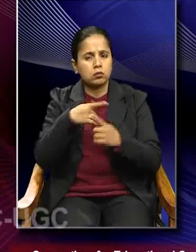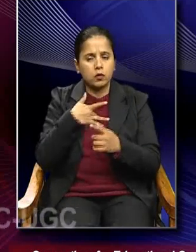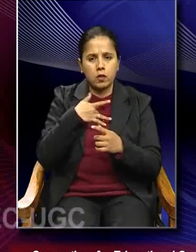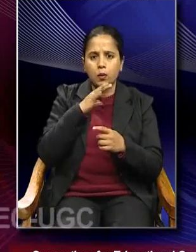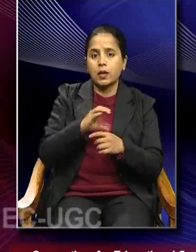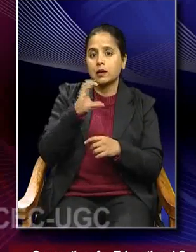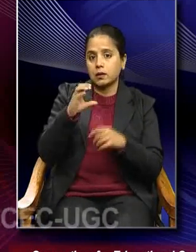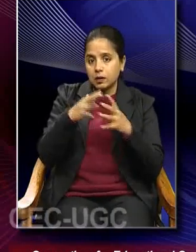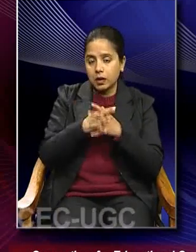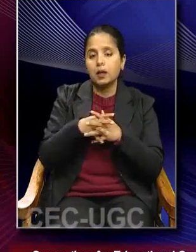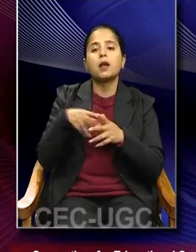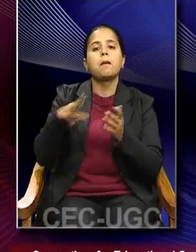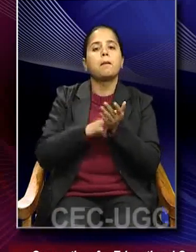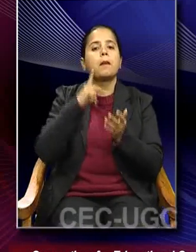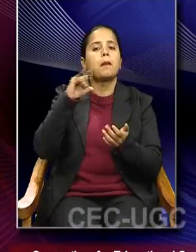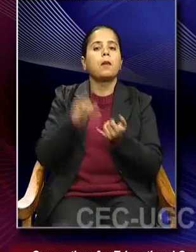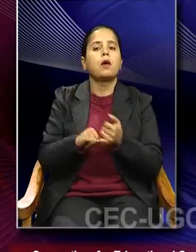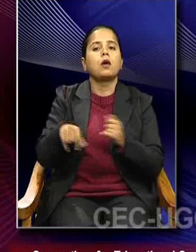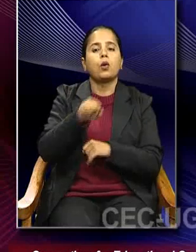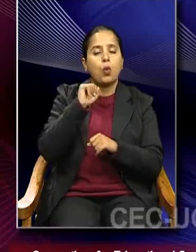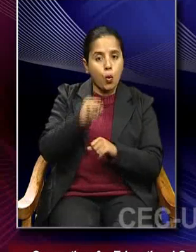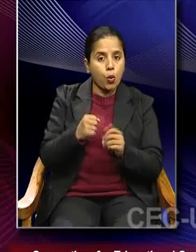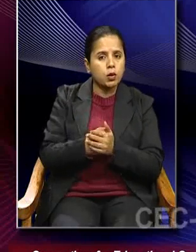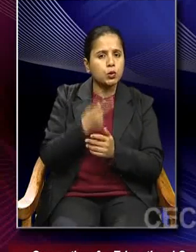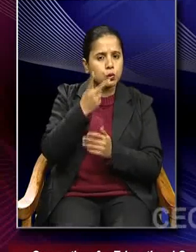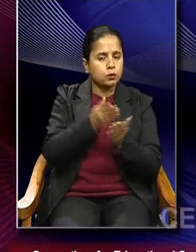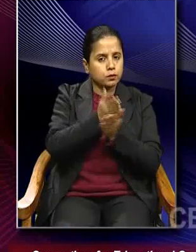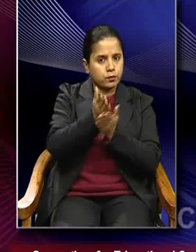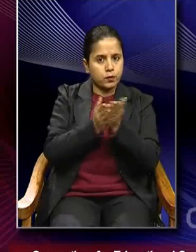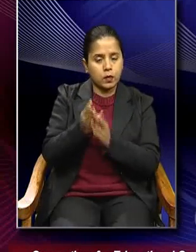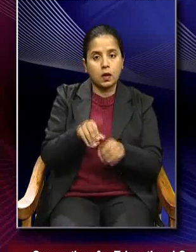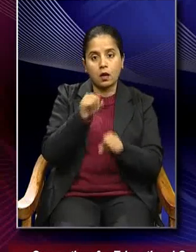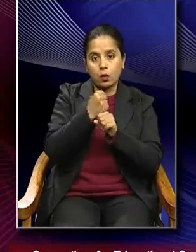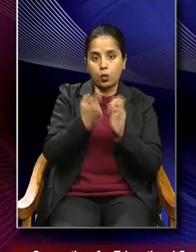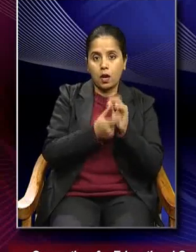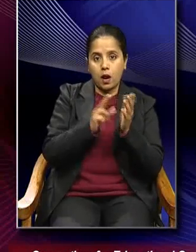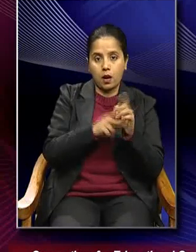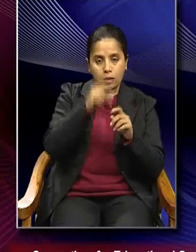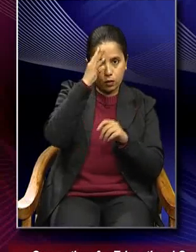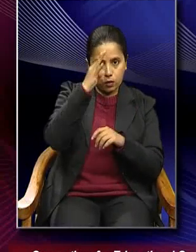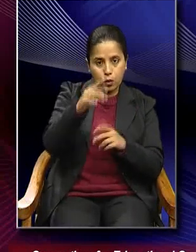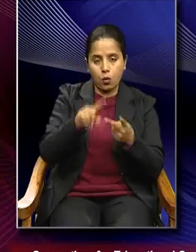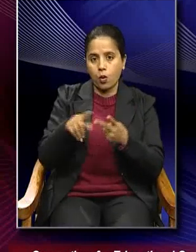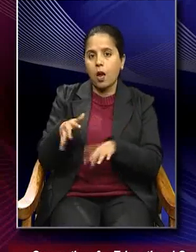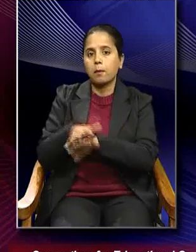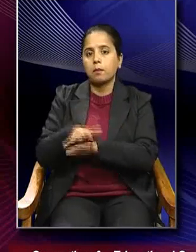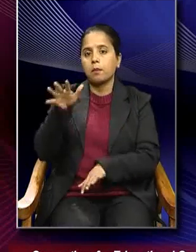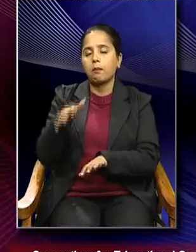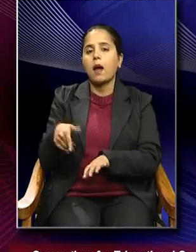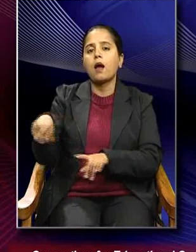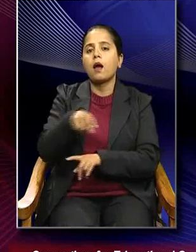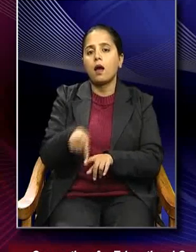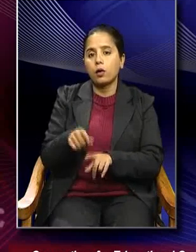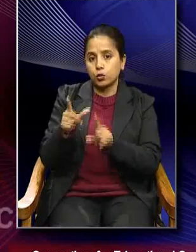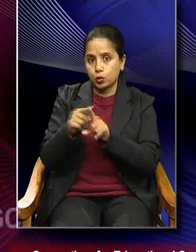C. Wright Mill, because of the two approach, the grand theorization and abstract